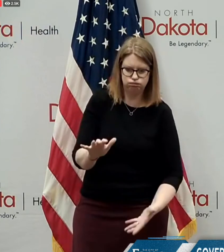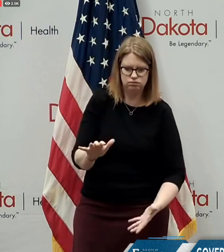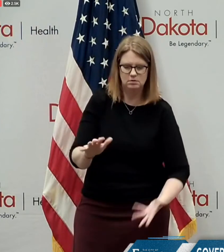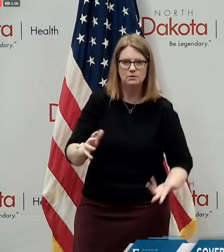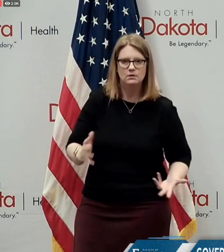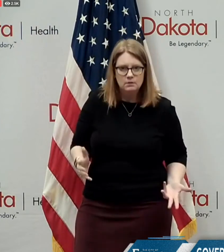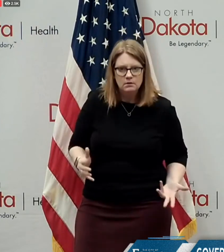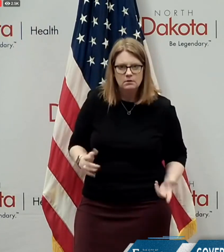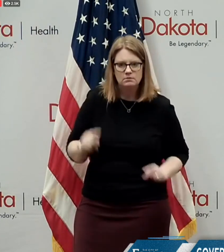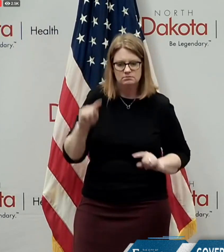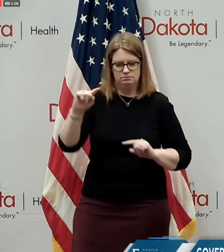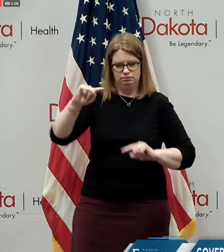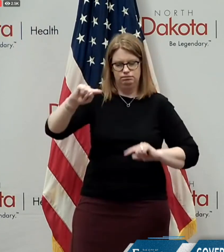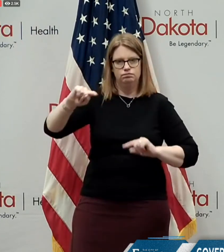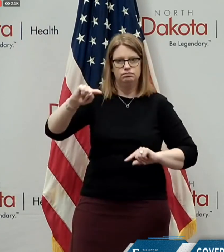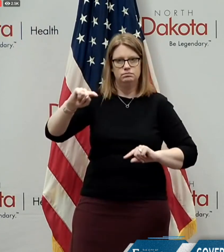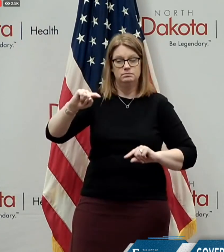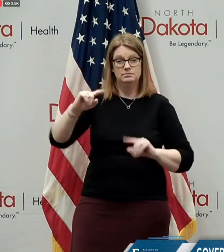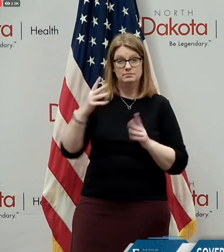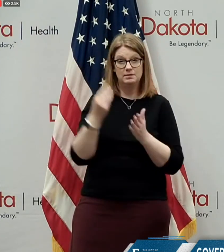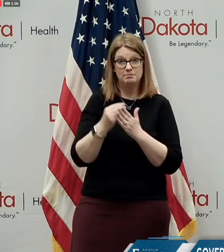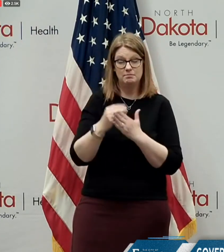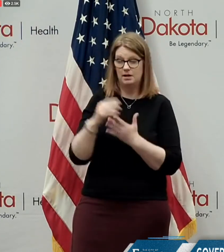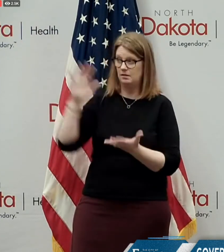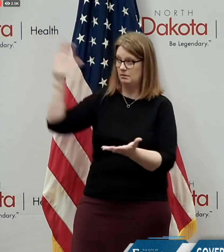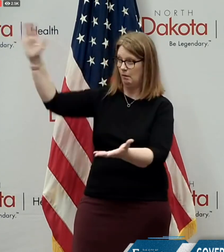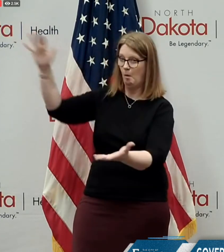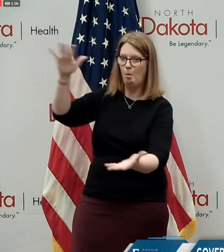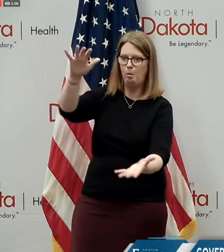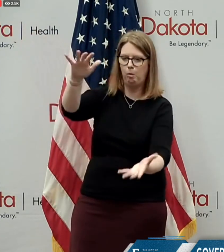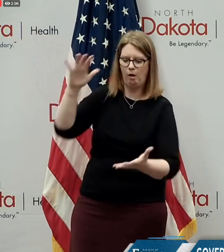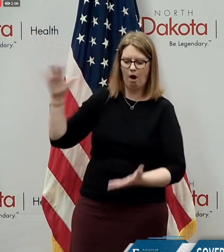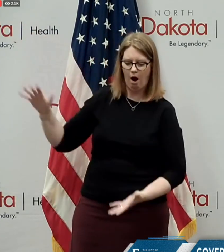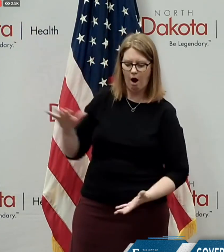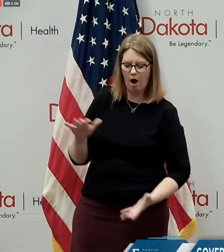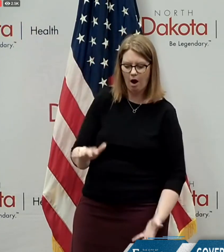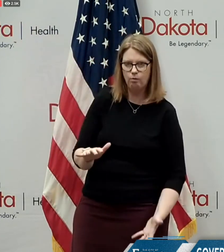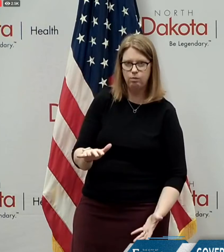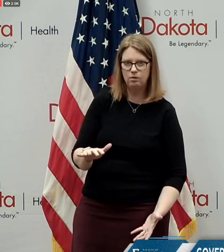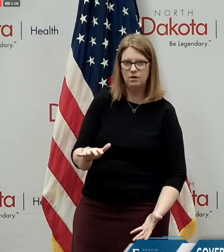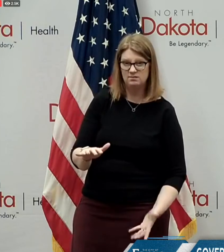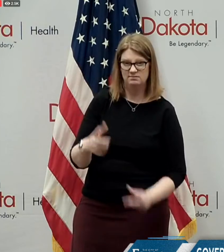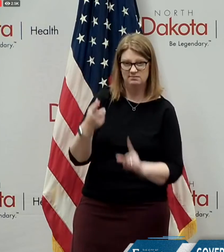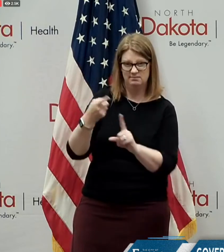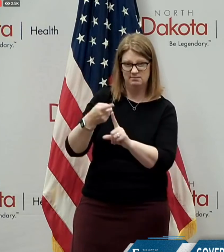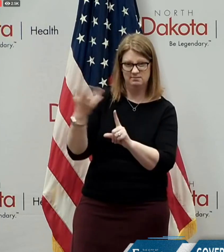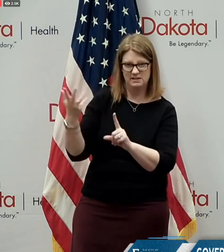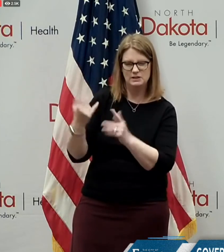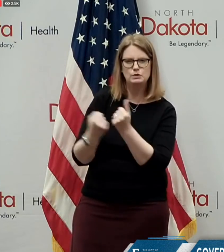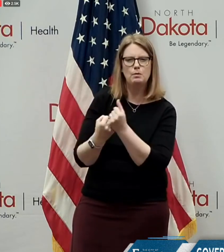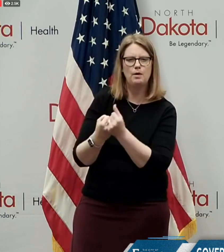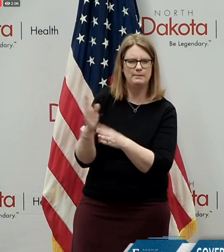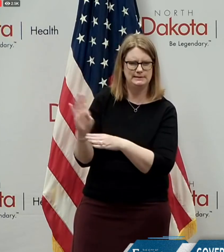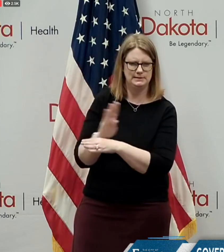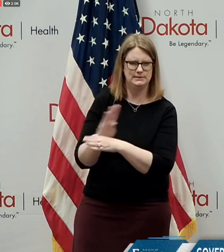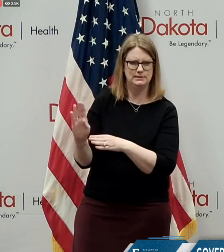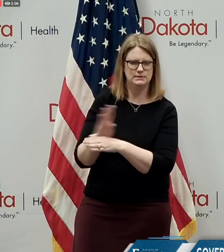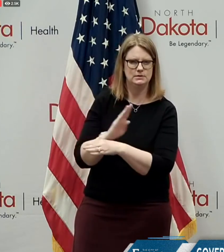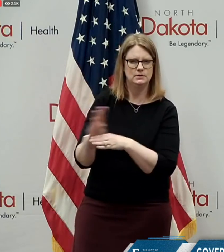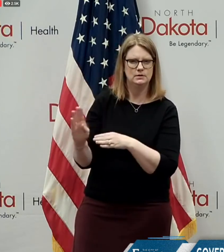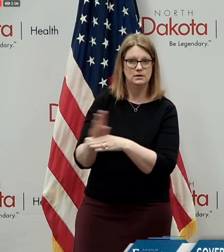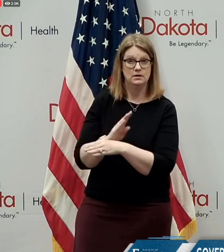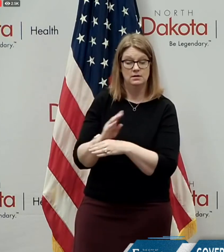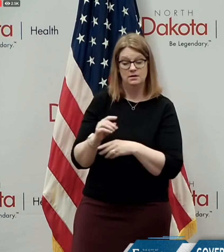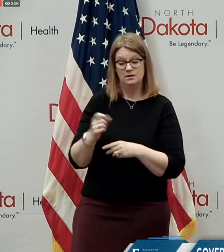those numbers so large? The whole concept behind this legislation was that they would help support businesses that were closed